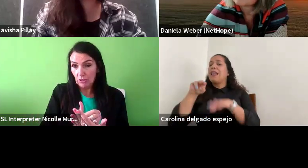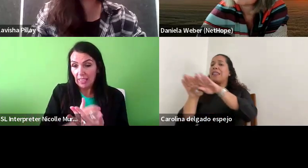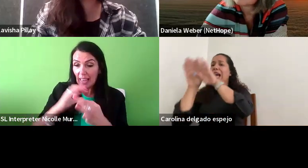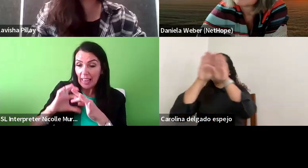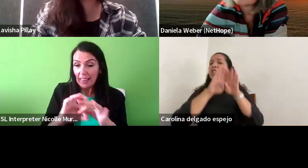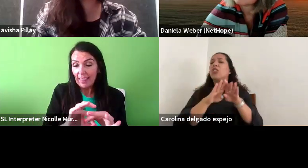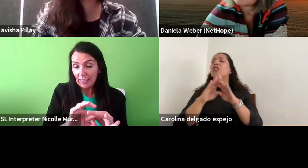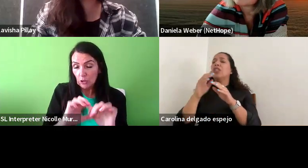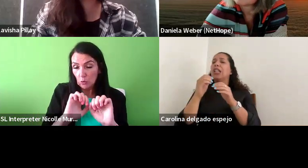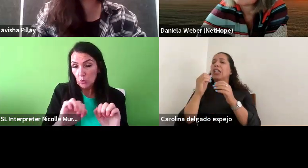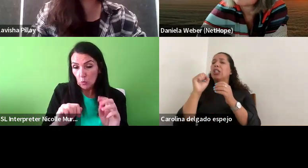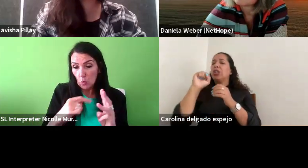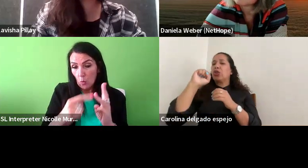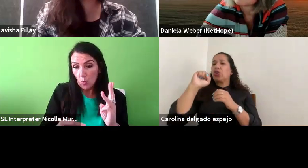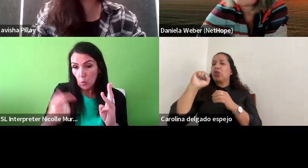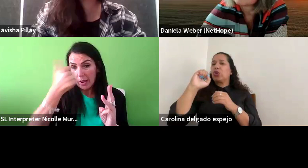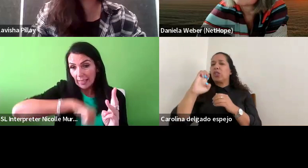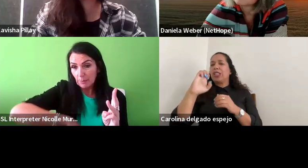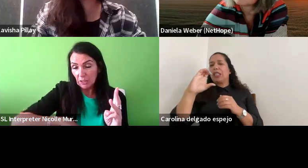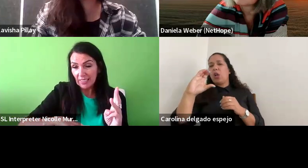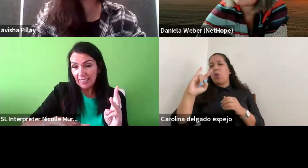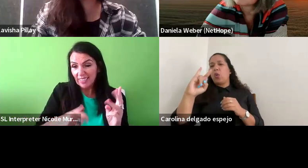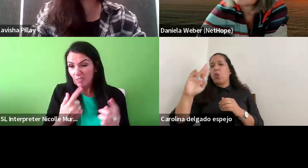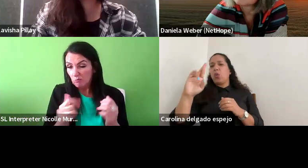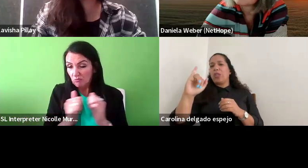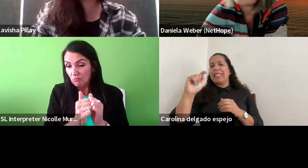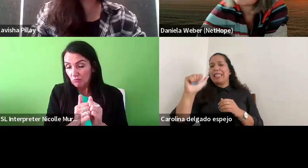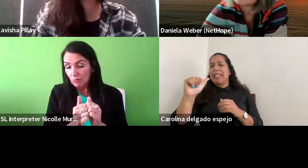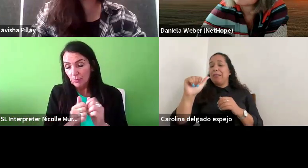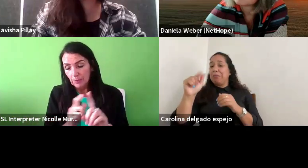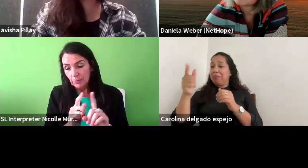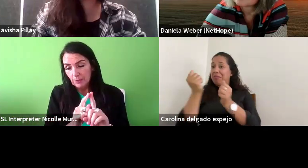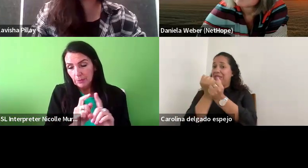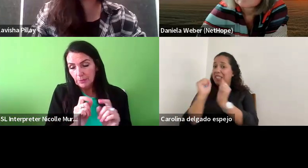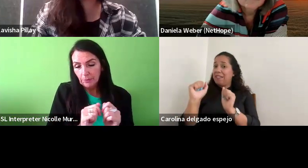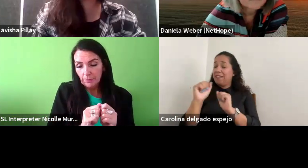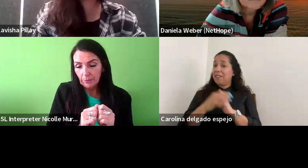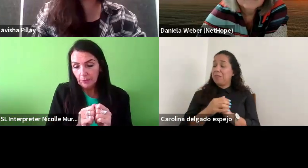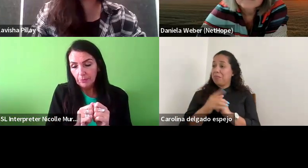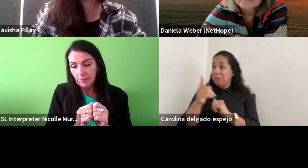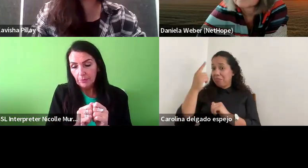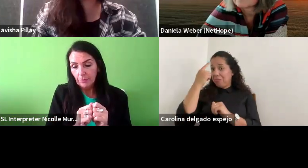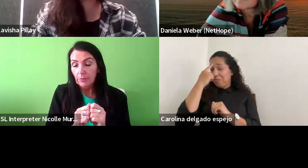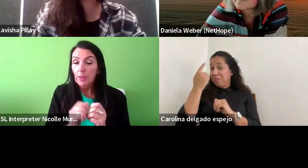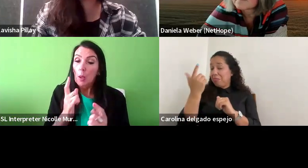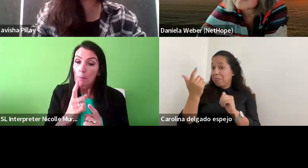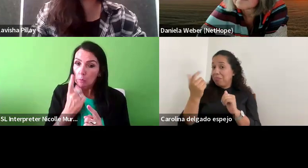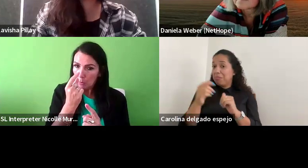their respective field of expertise and is used to further the employment of potentially harmful